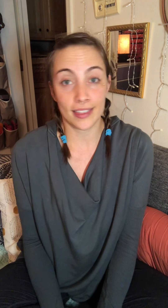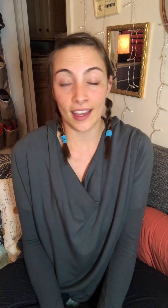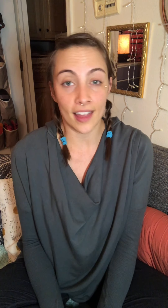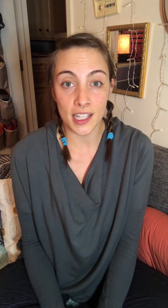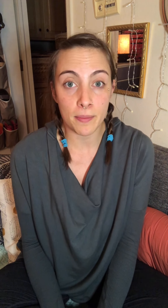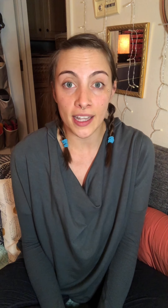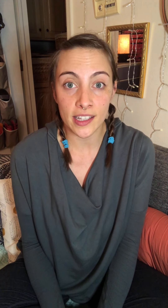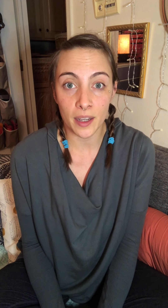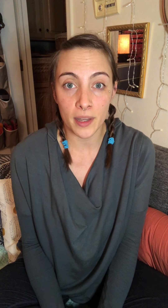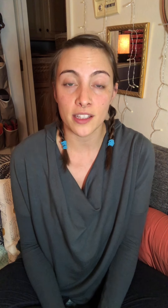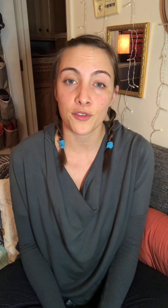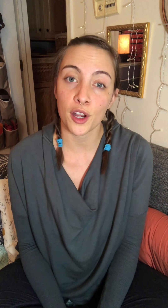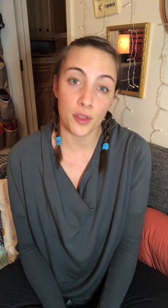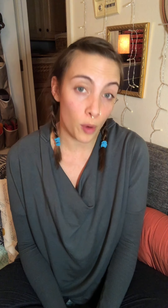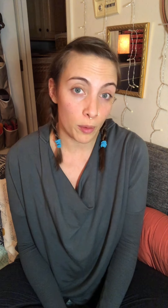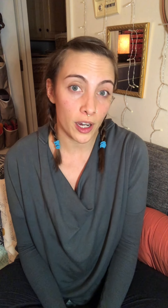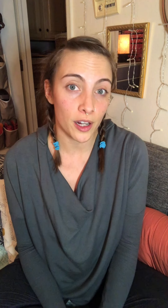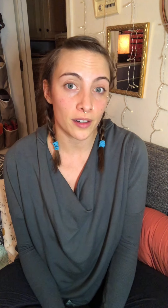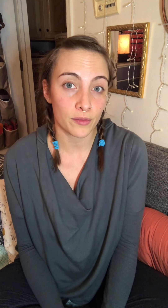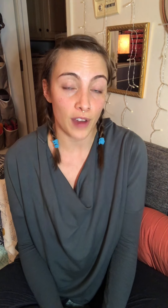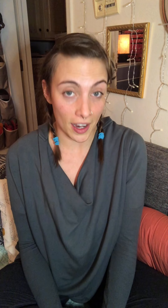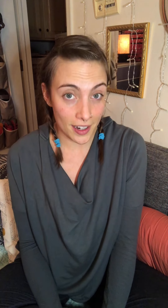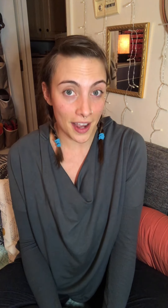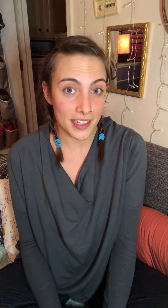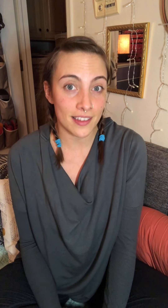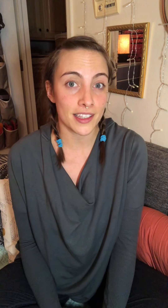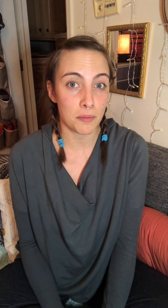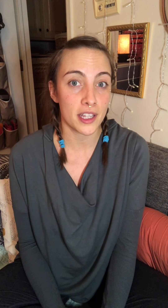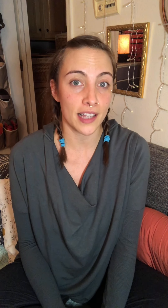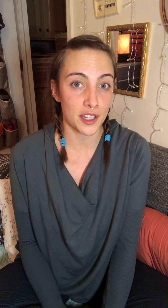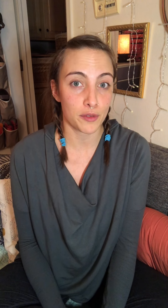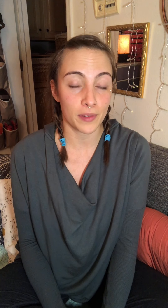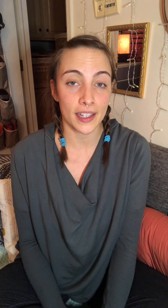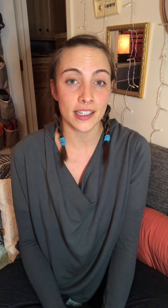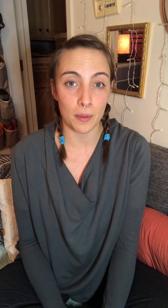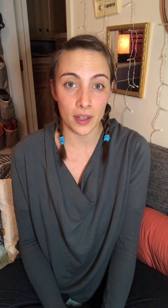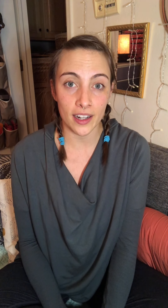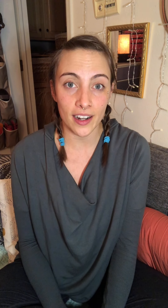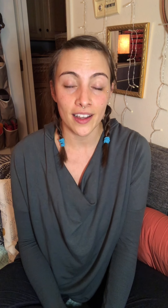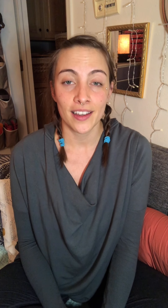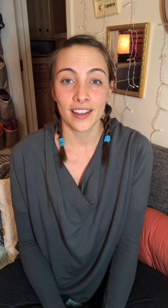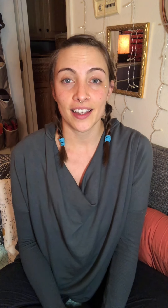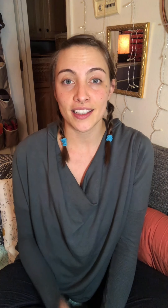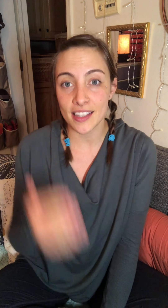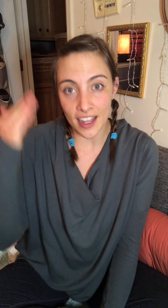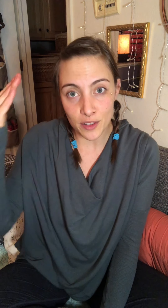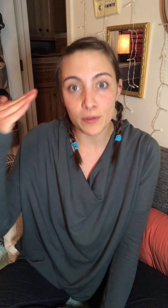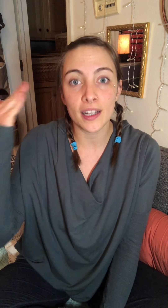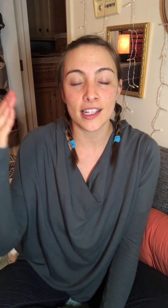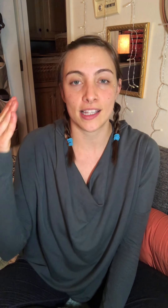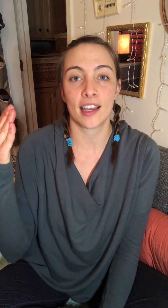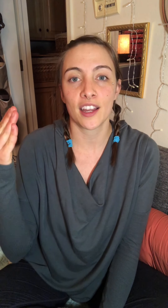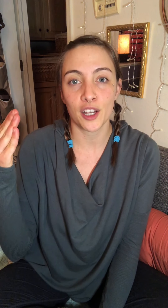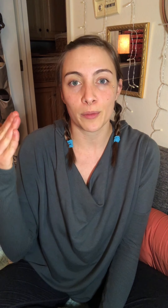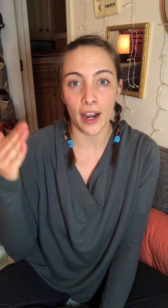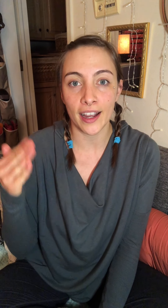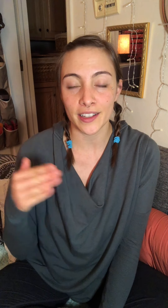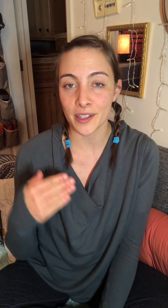that's amazing because if you're at the point where you're recognizing that some of these signs are really similar, it's really sticking in your brain. So